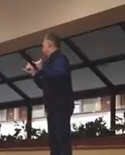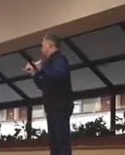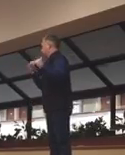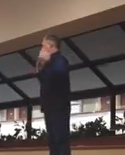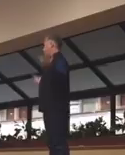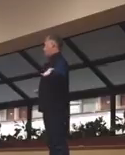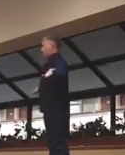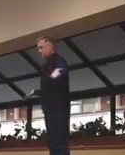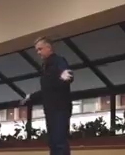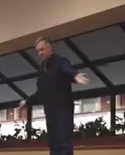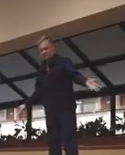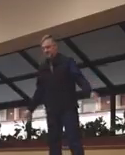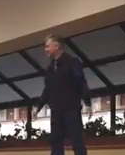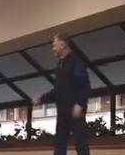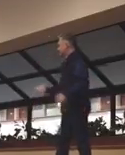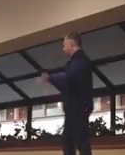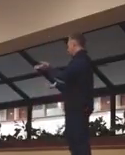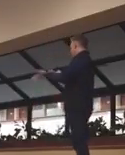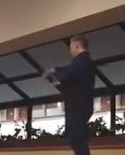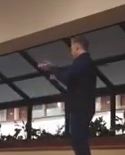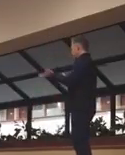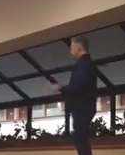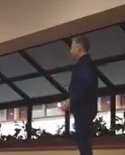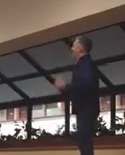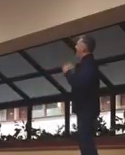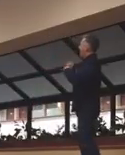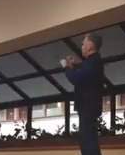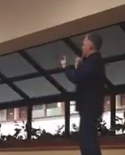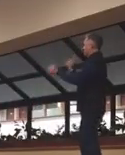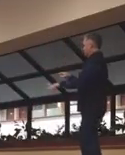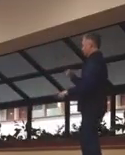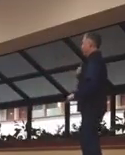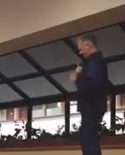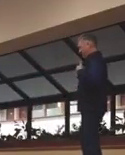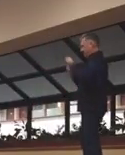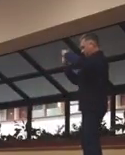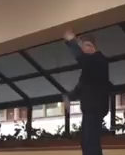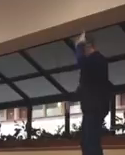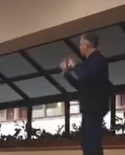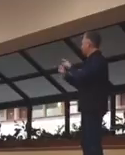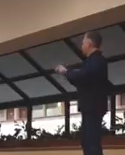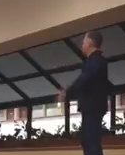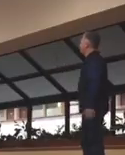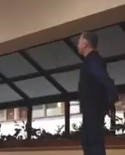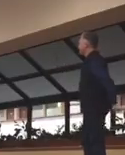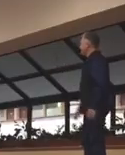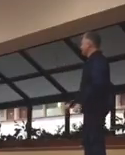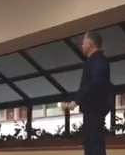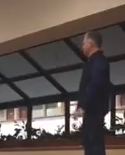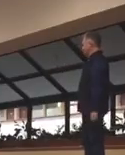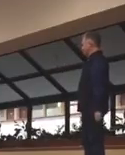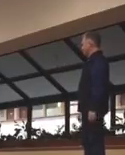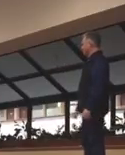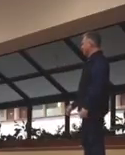You know, it doesn't seem like RID can continue the way it's been going, but how we separate it and how we deal with that, I don't know. So to be honest, I have no answer. I just have a